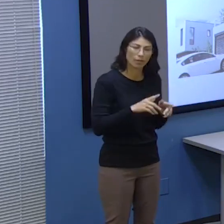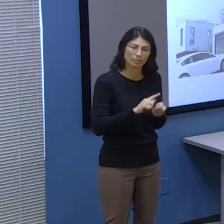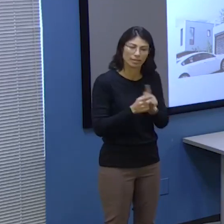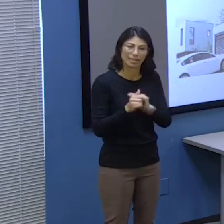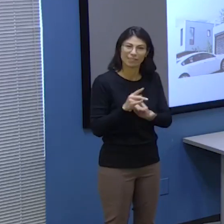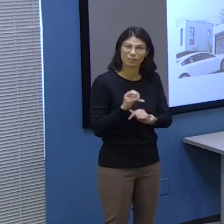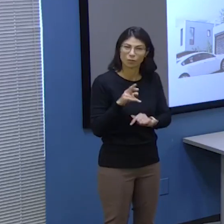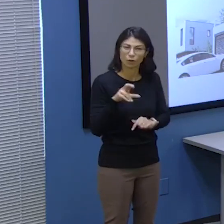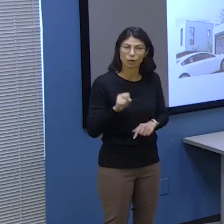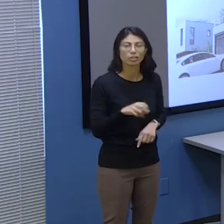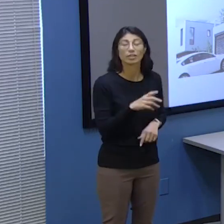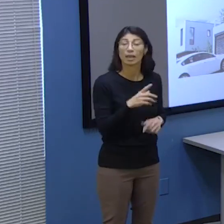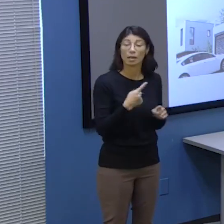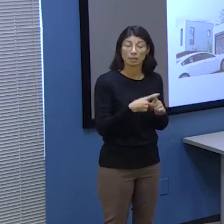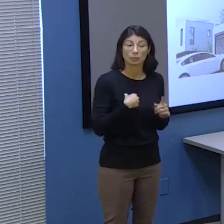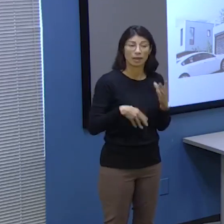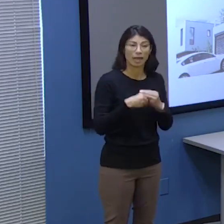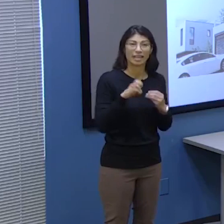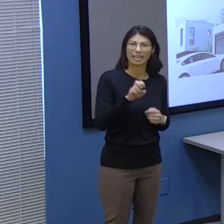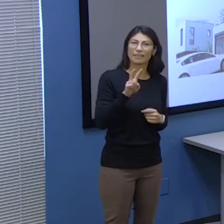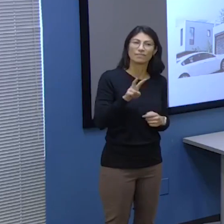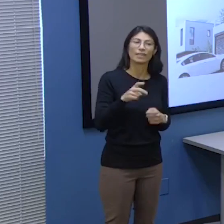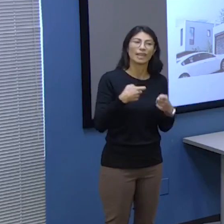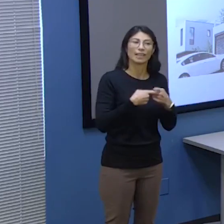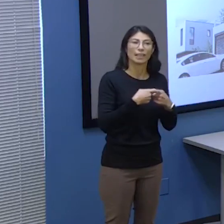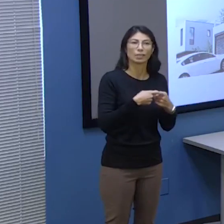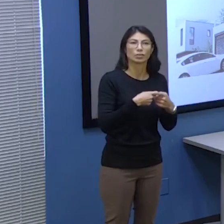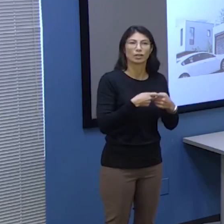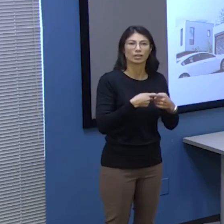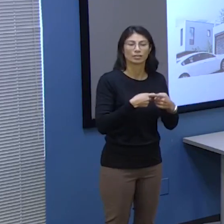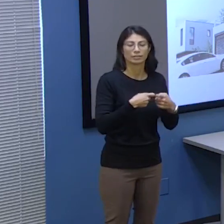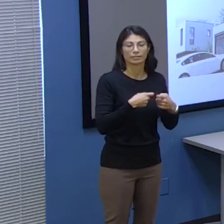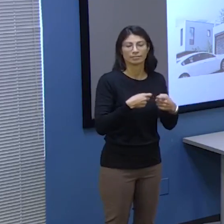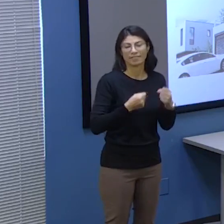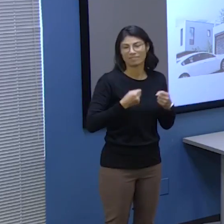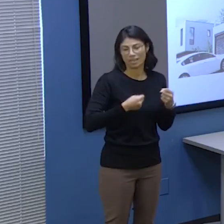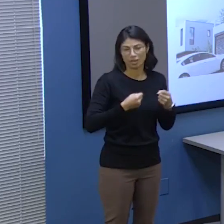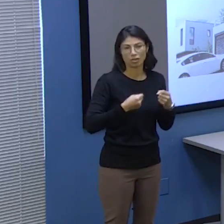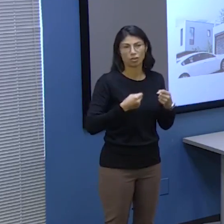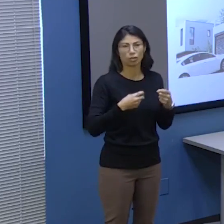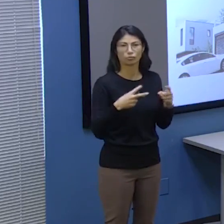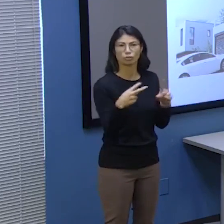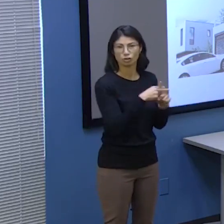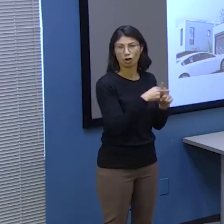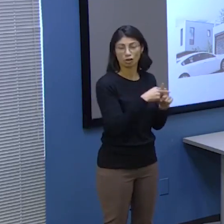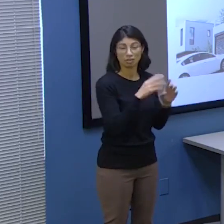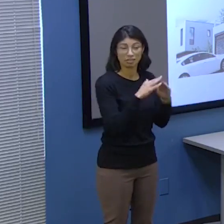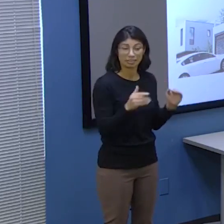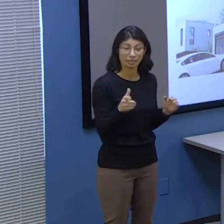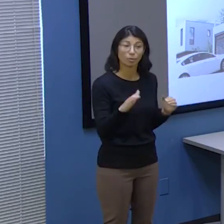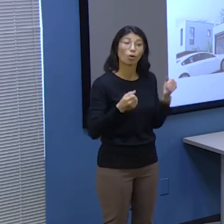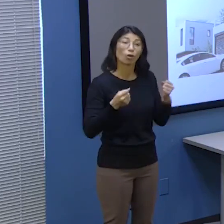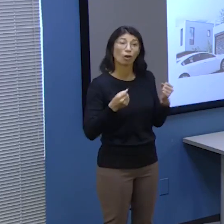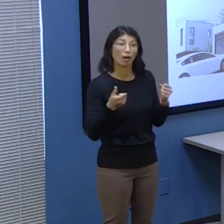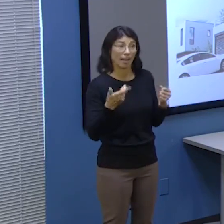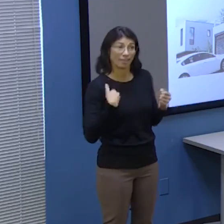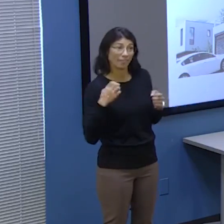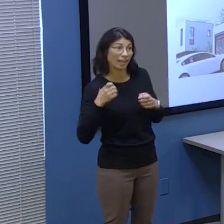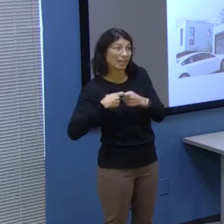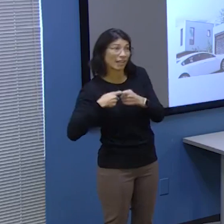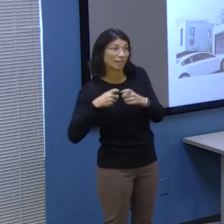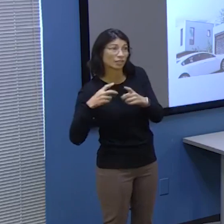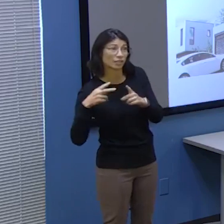one of the other things we've added is EV, electric vehicle charging systems. So you can charge your cars, if you have an electric vehicle,